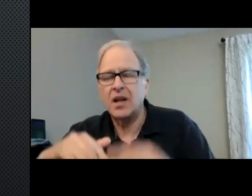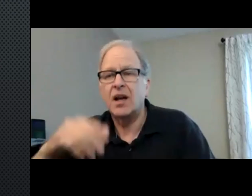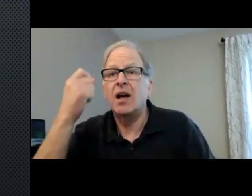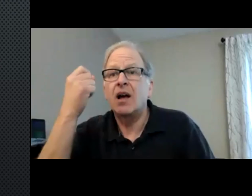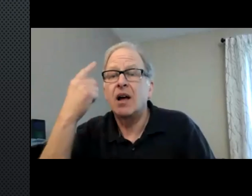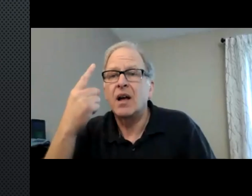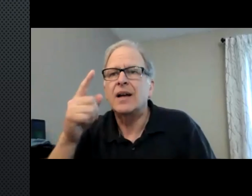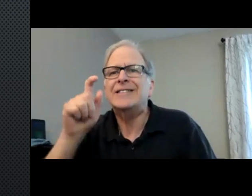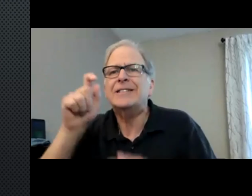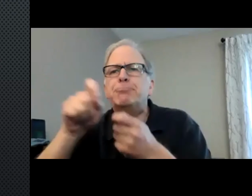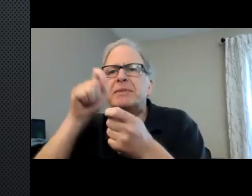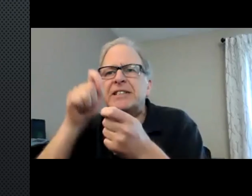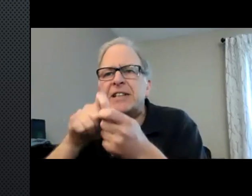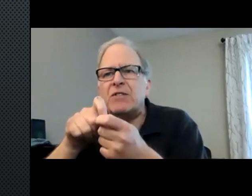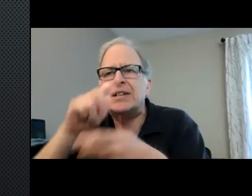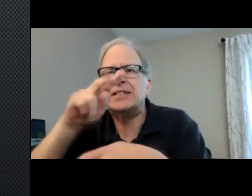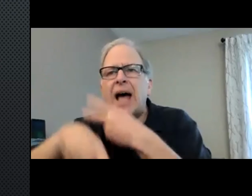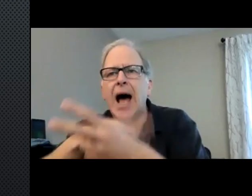be less than 60%.